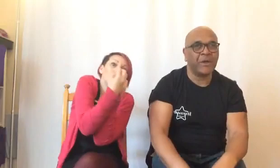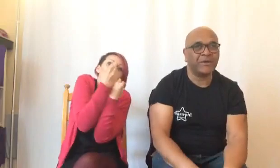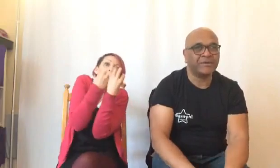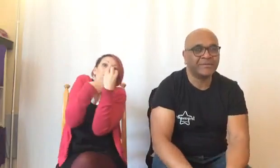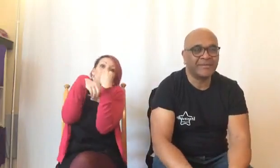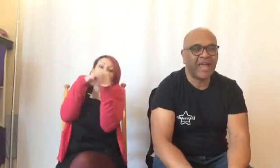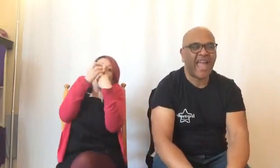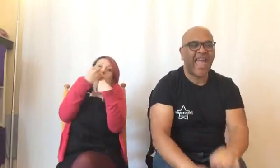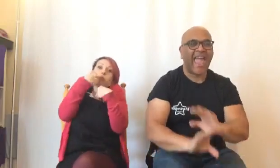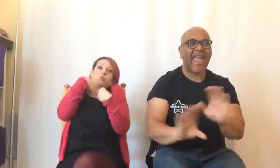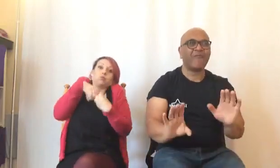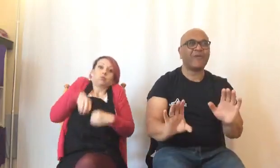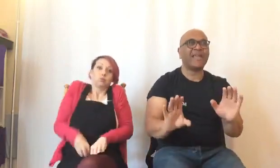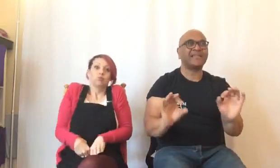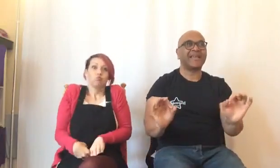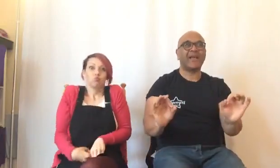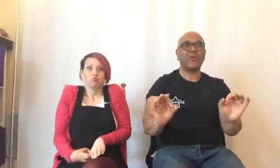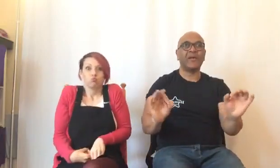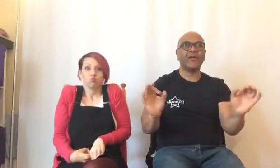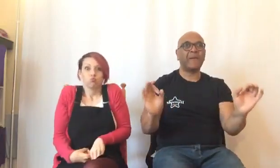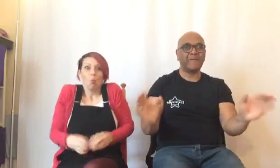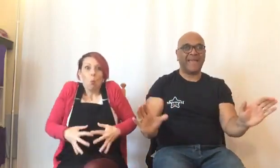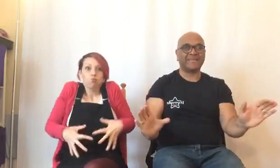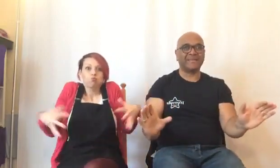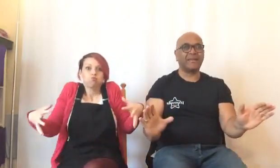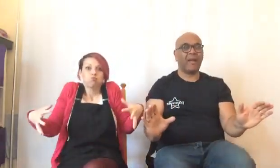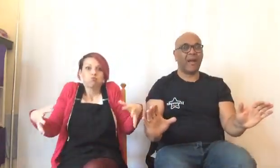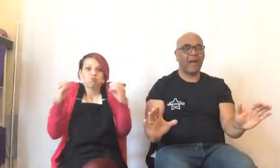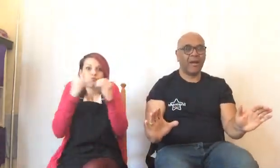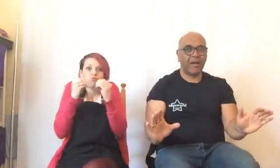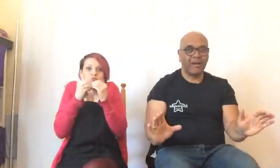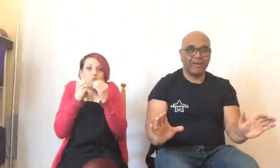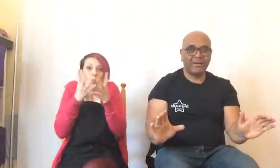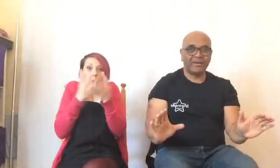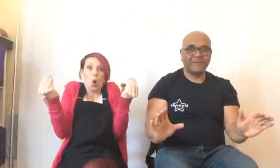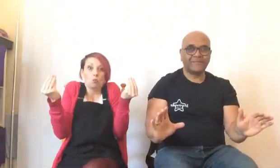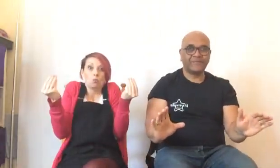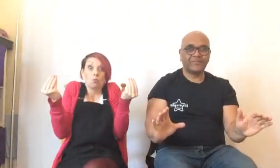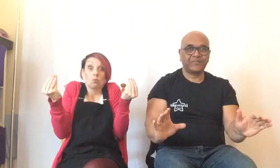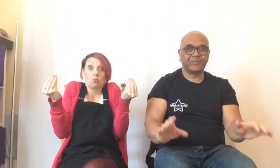eats Bernard. Every single bit.